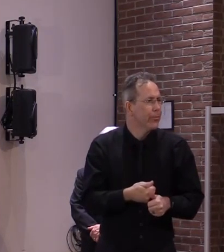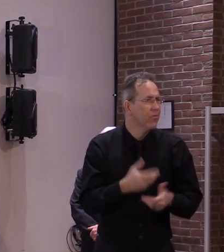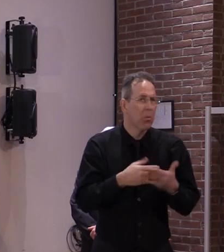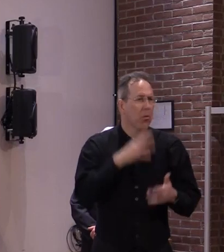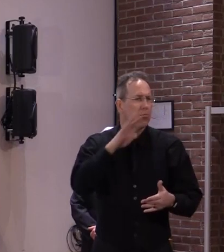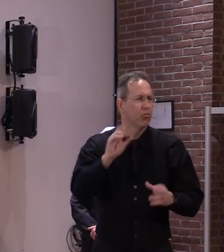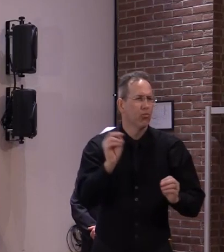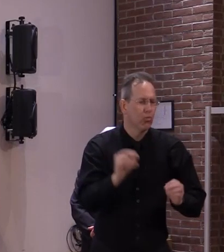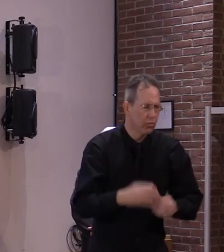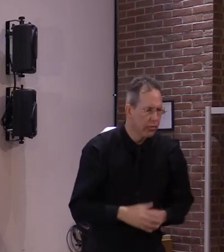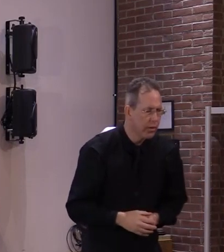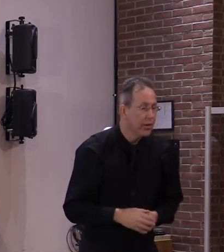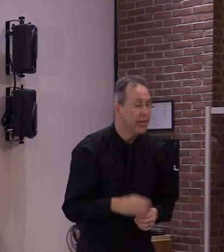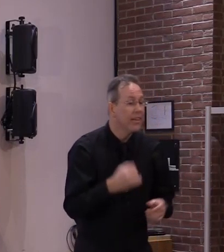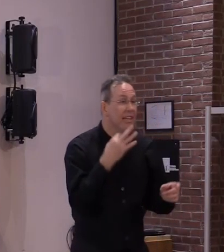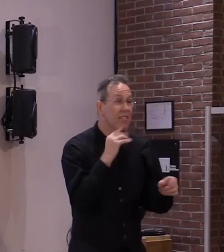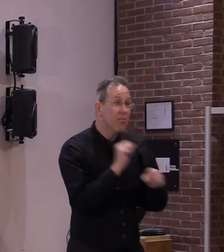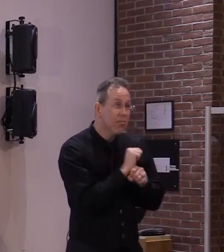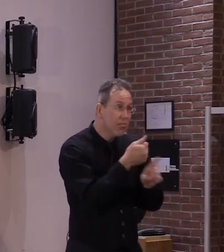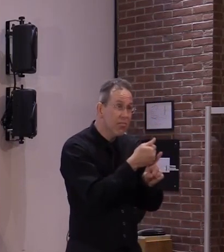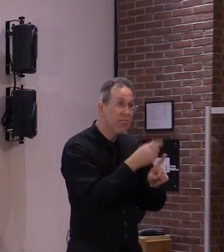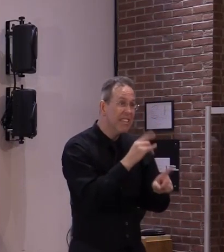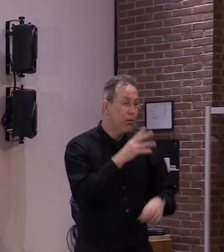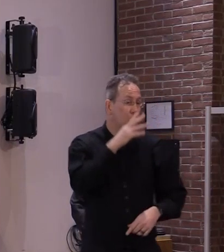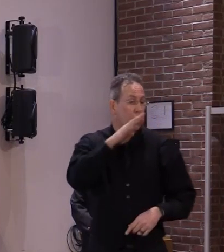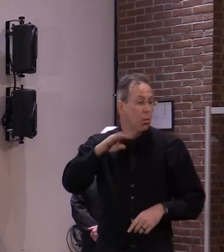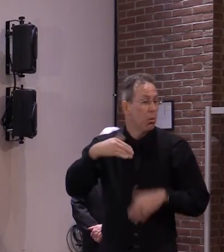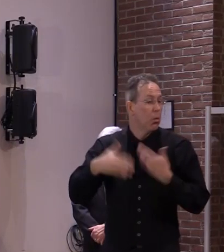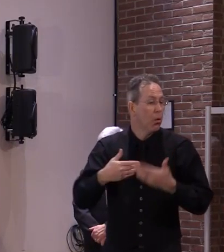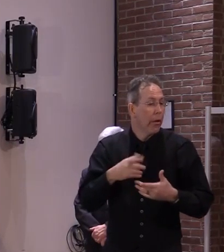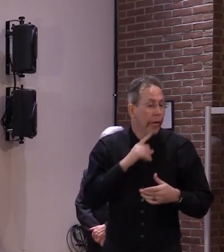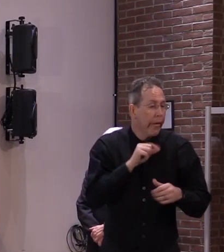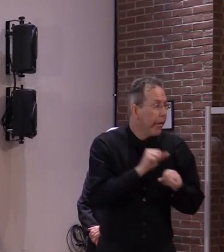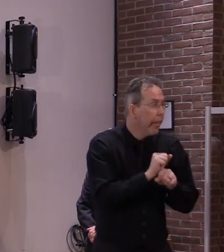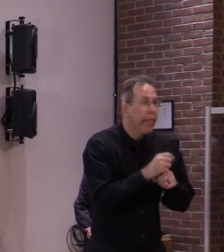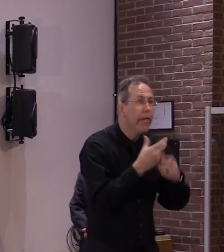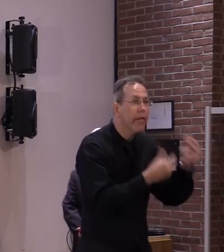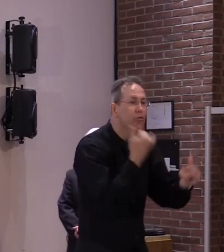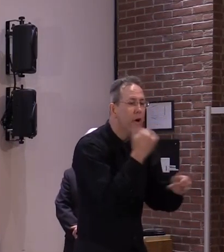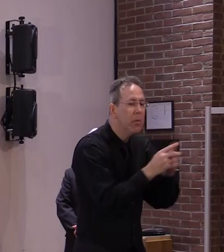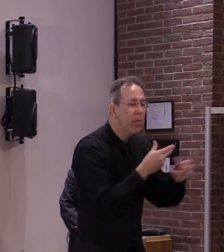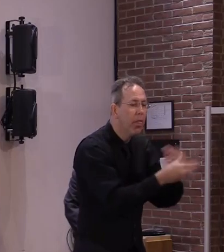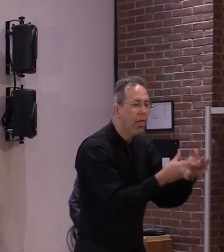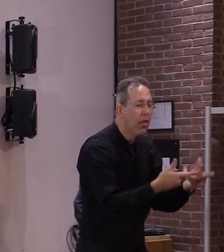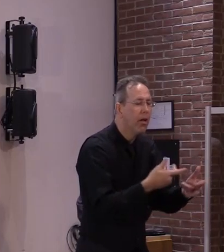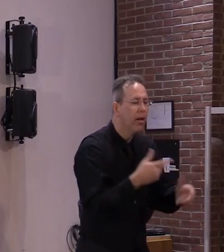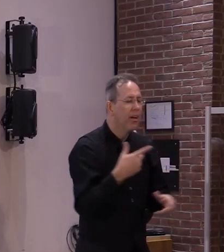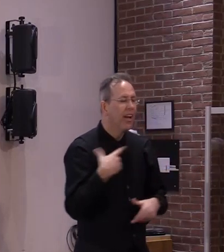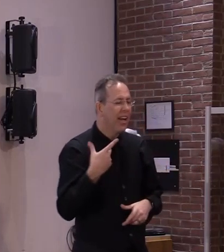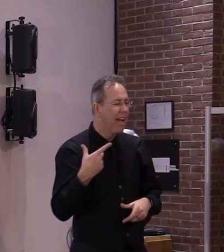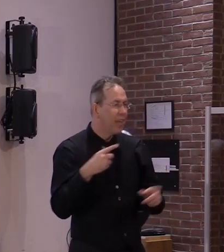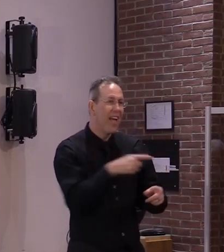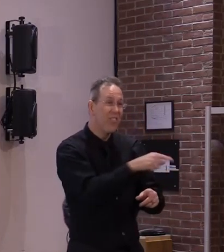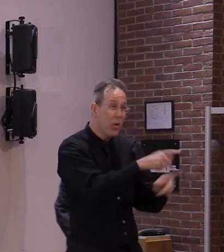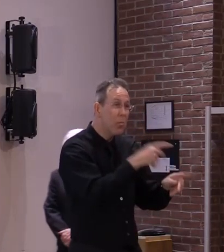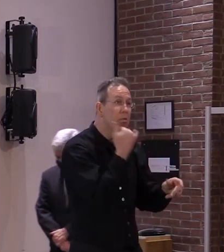appropriate for them to be there. We want to make sure that they get that second shot so that we take care of that.